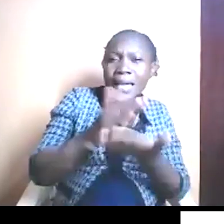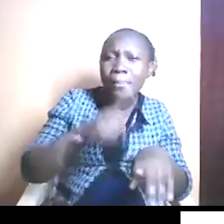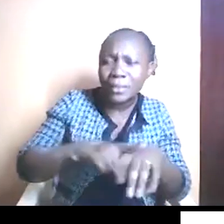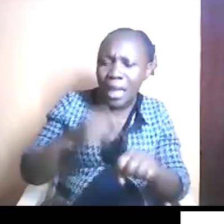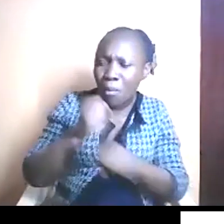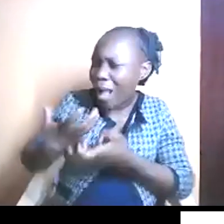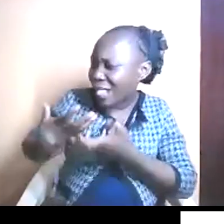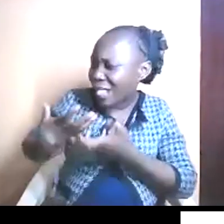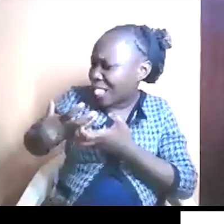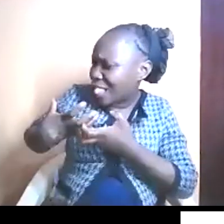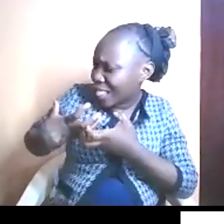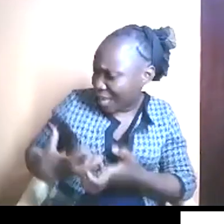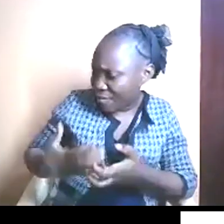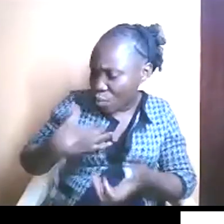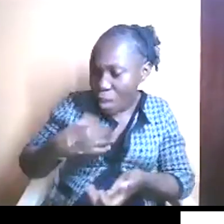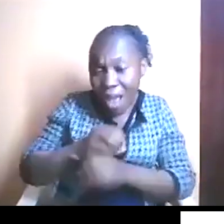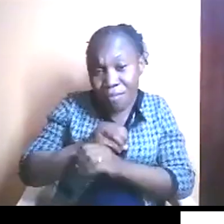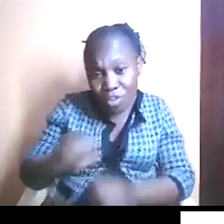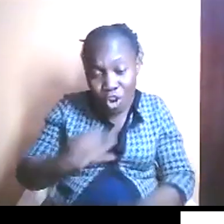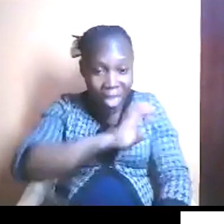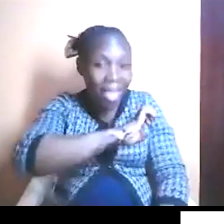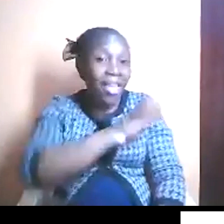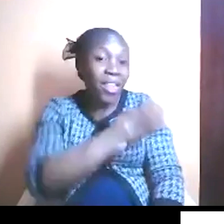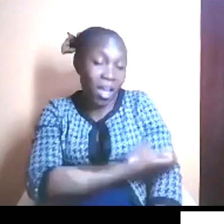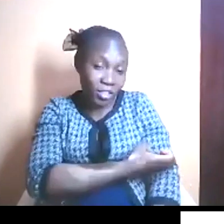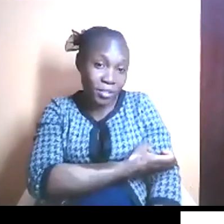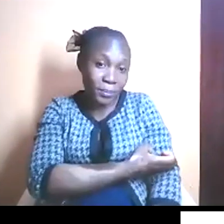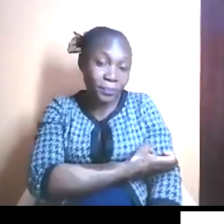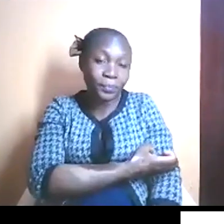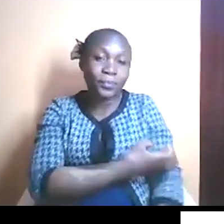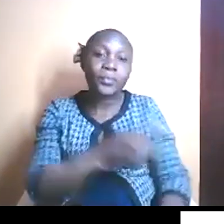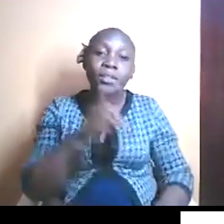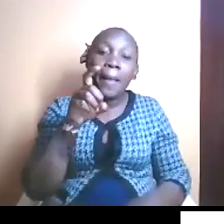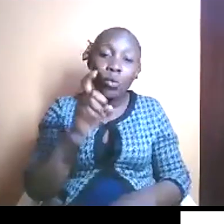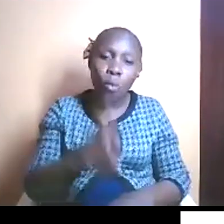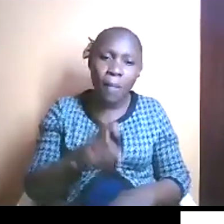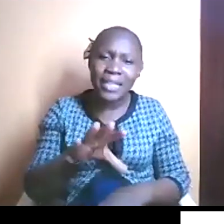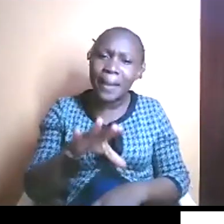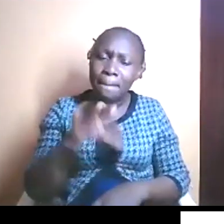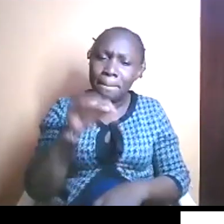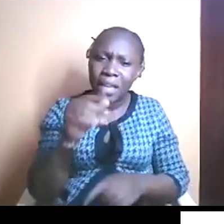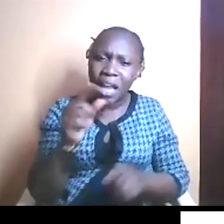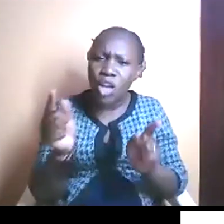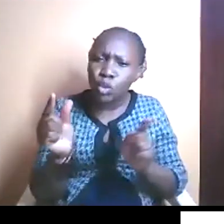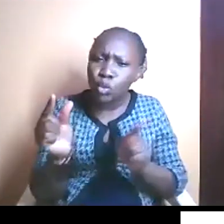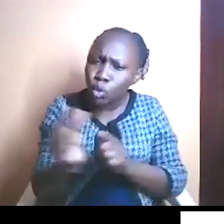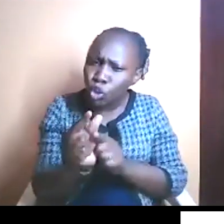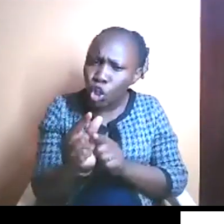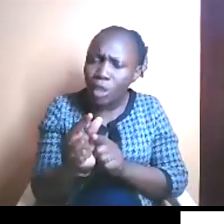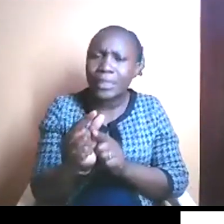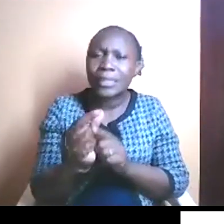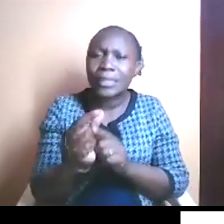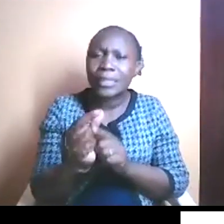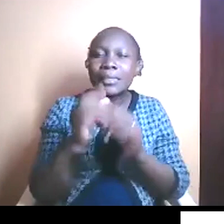that there's no more energy, you know. And if you take a short break, a short nap, I've seen a lot of healthcare workers,